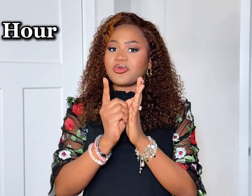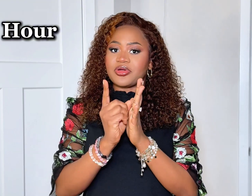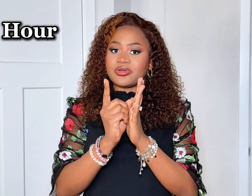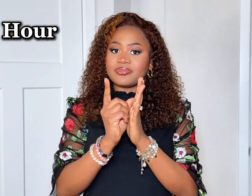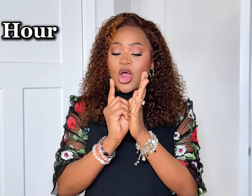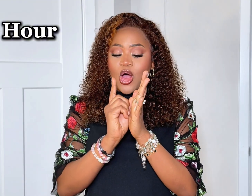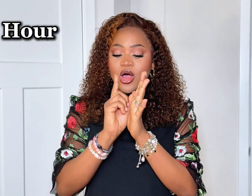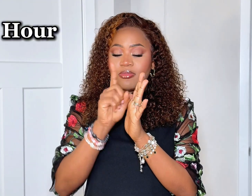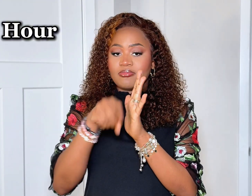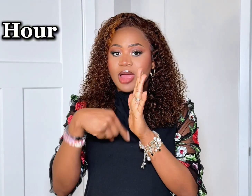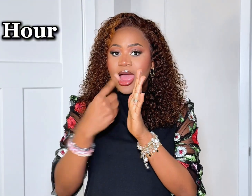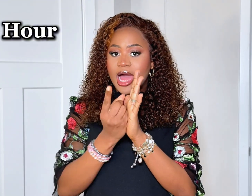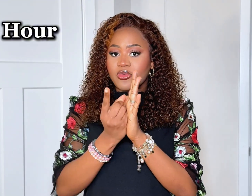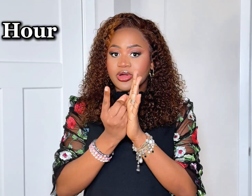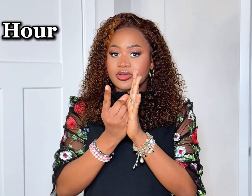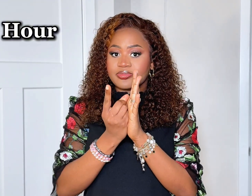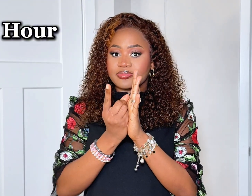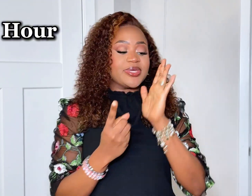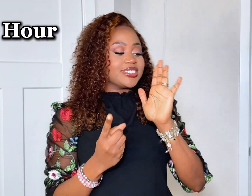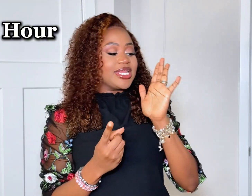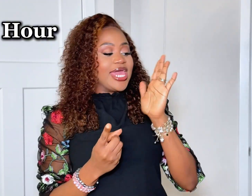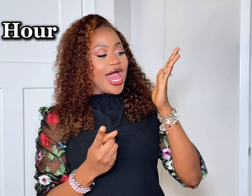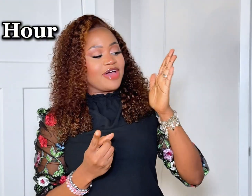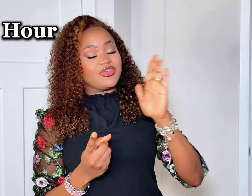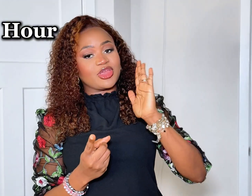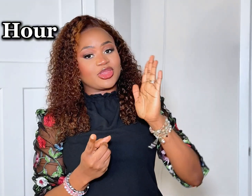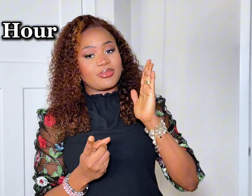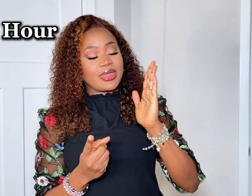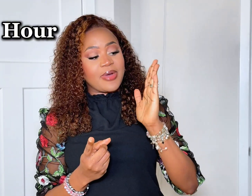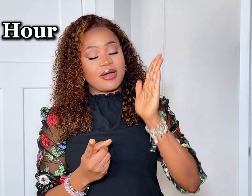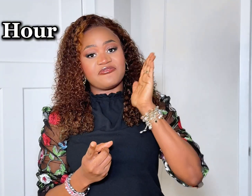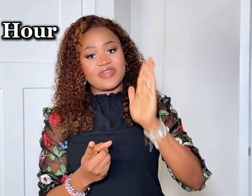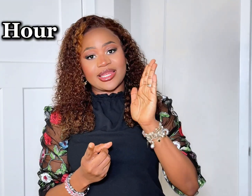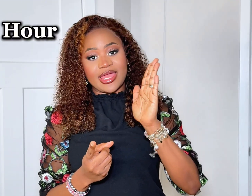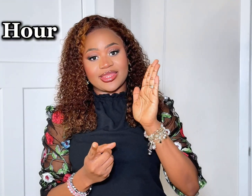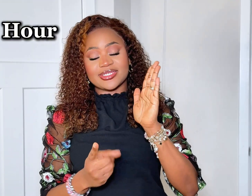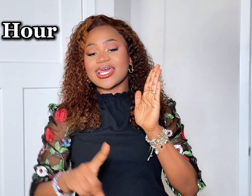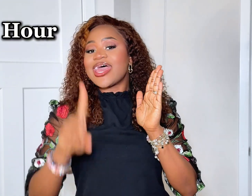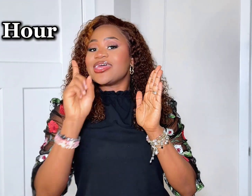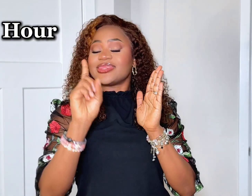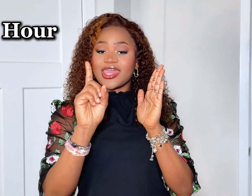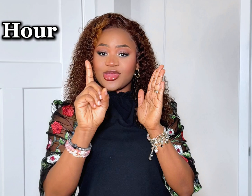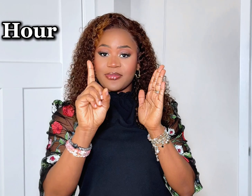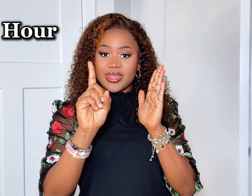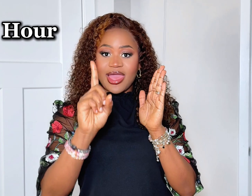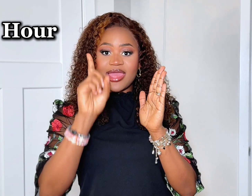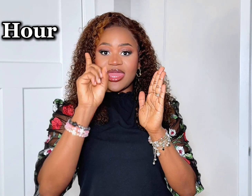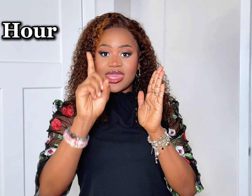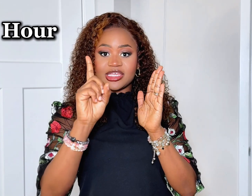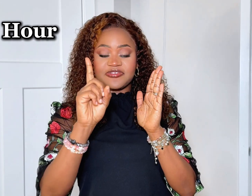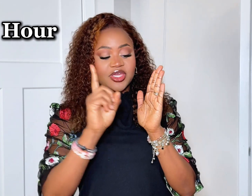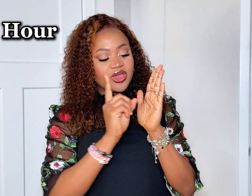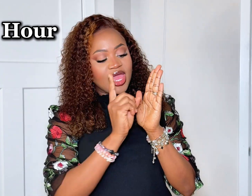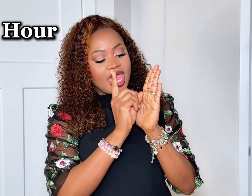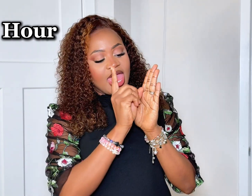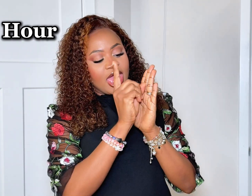Hour or hour. Basically, have your non-dominant palm flat like this. Take your dominant hand, the index finger, and